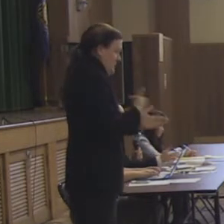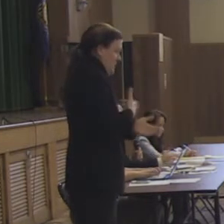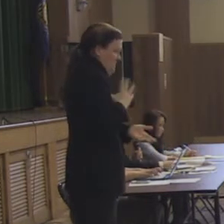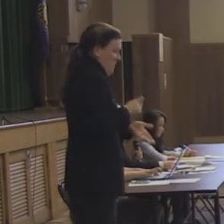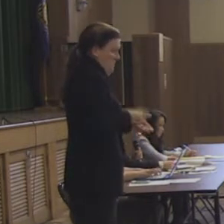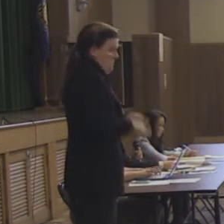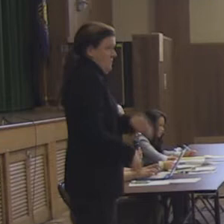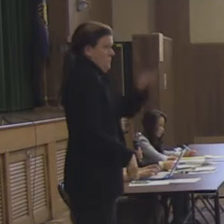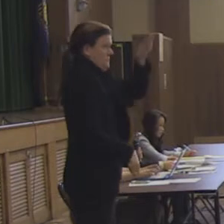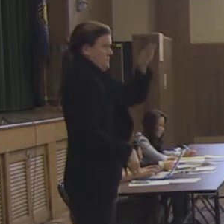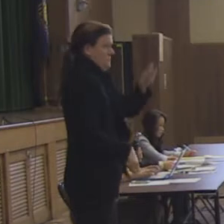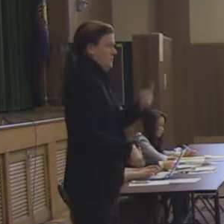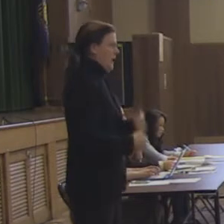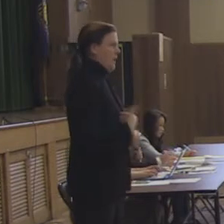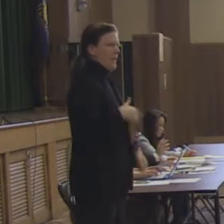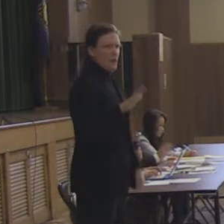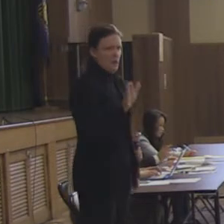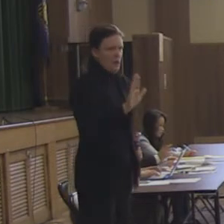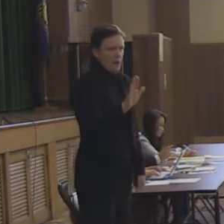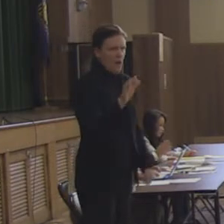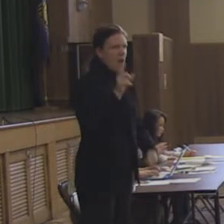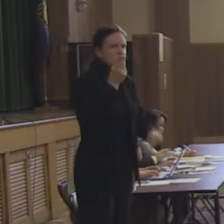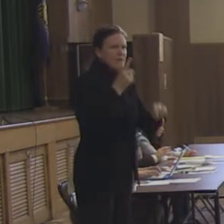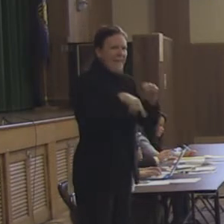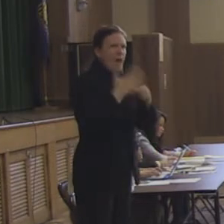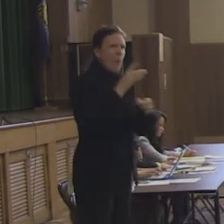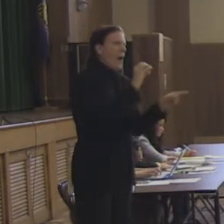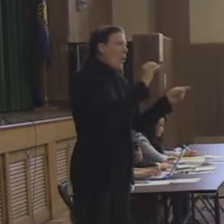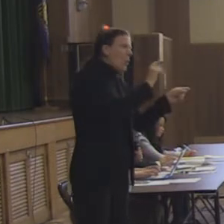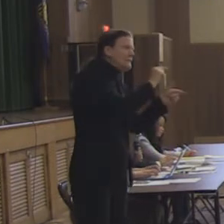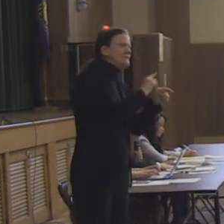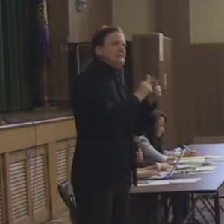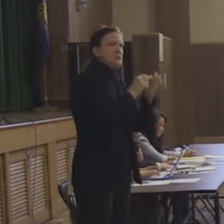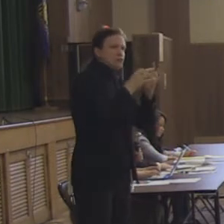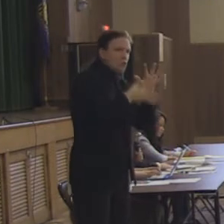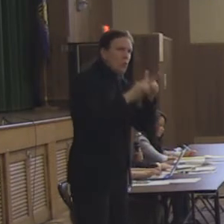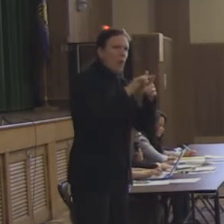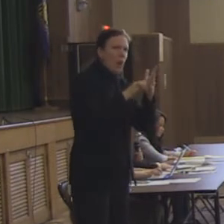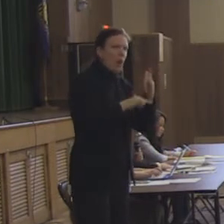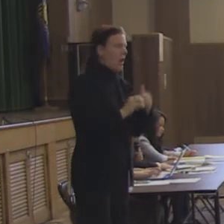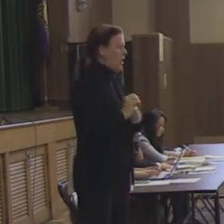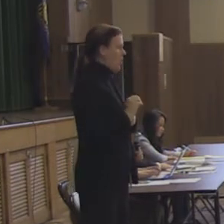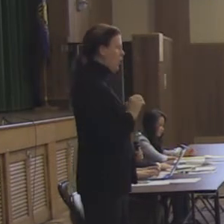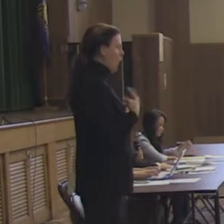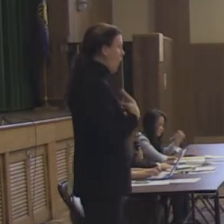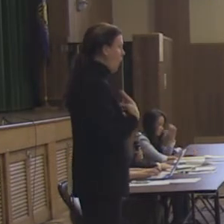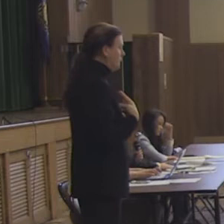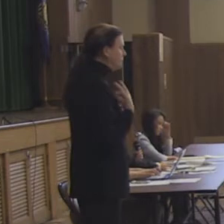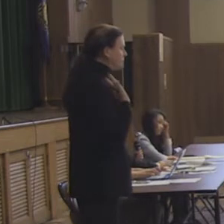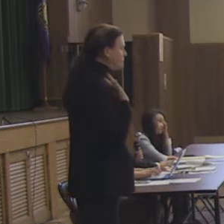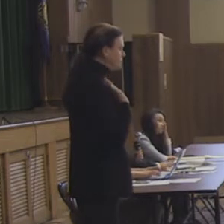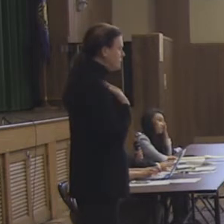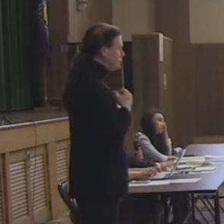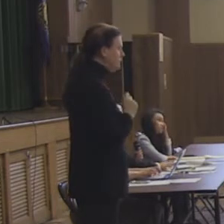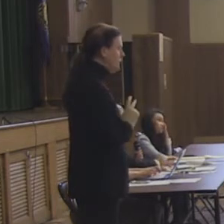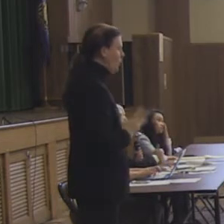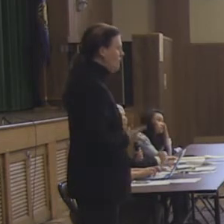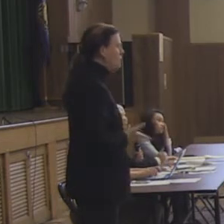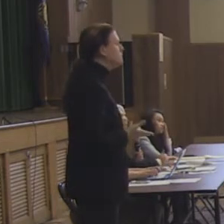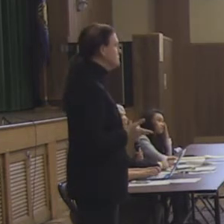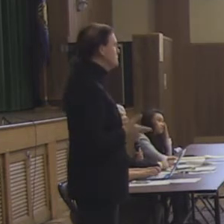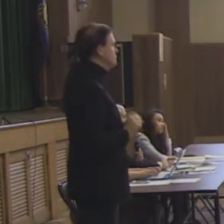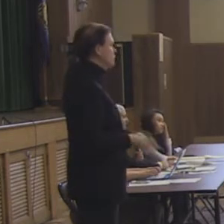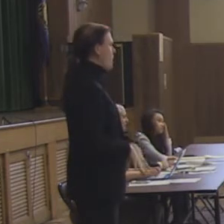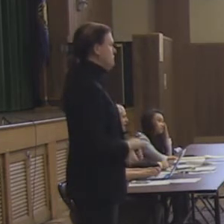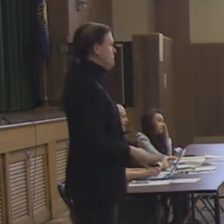we're trying to do a favor to the department, and he didn't really, I think, realize all that he was getting into with it. So so it looks like it's not going to come through.